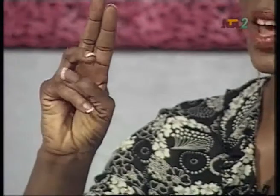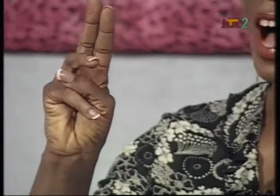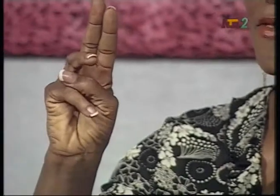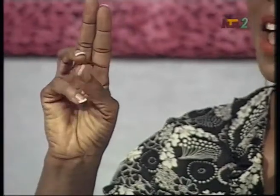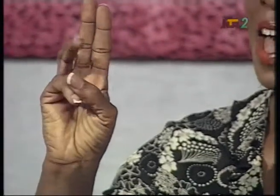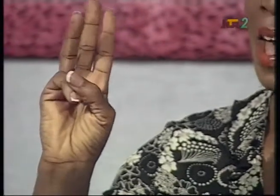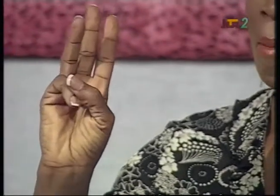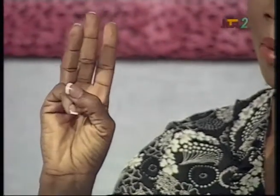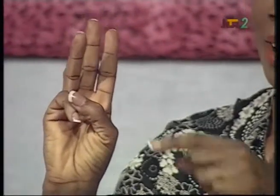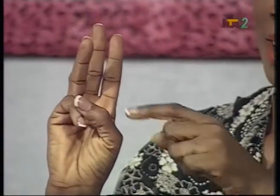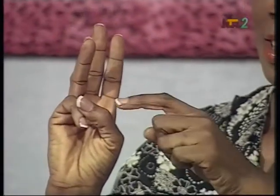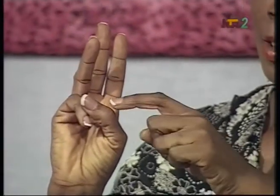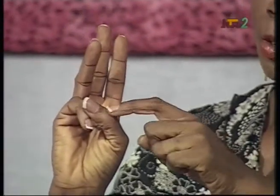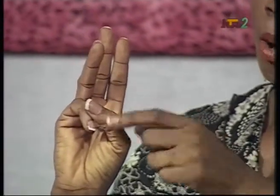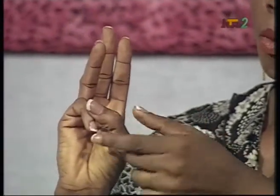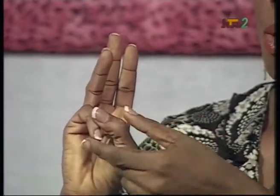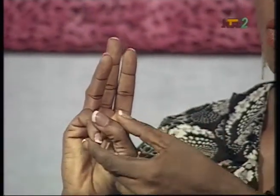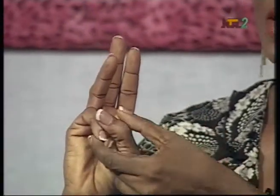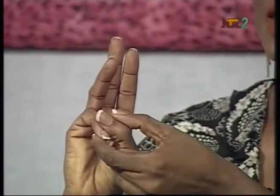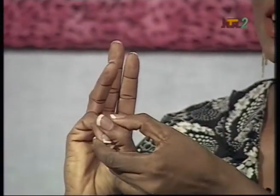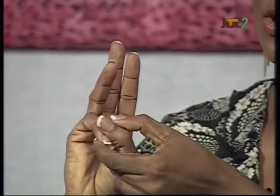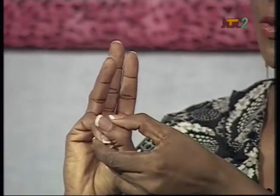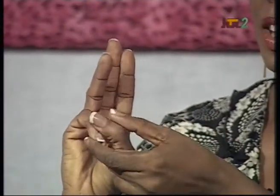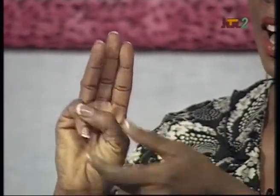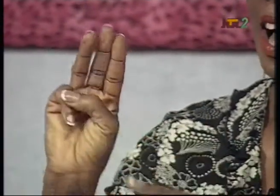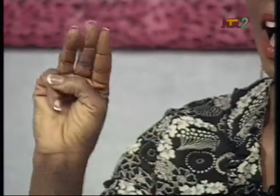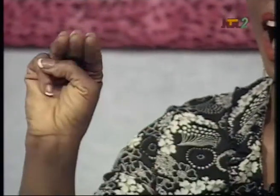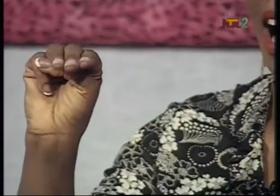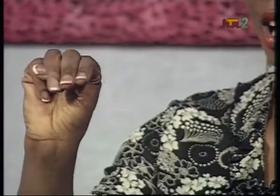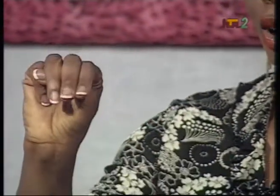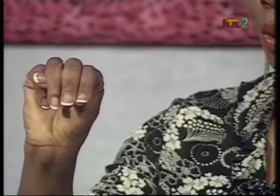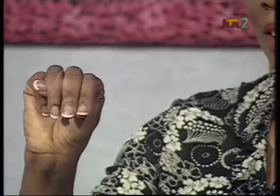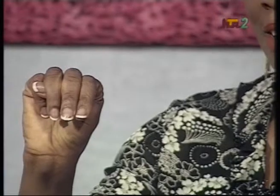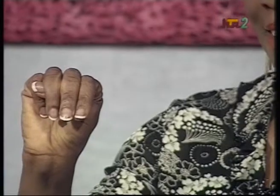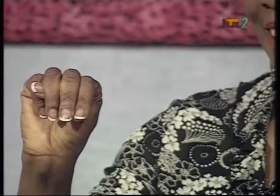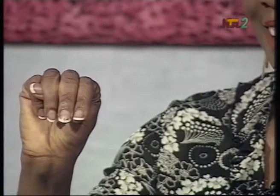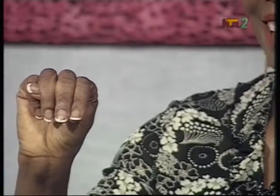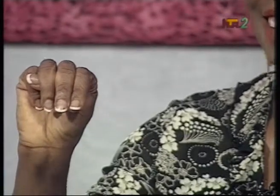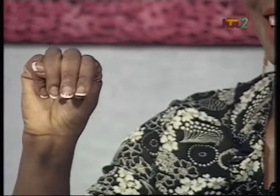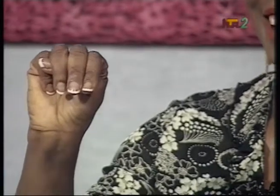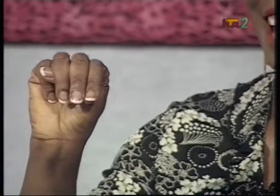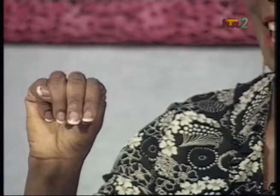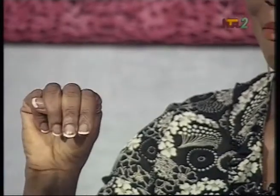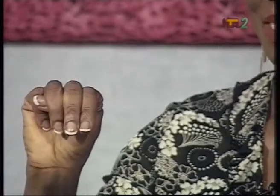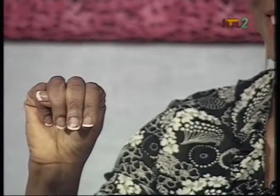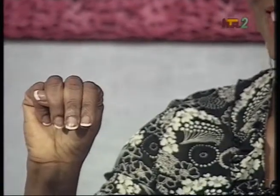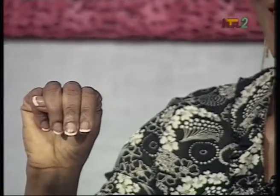have M. The thumb holding the little finger and closing in. That's letter M. And